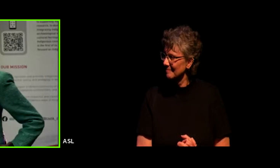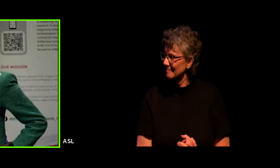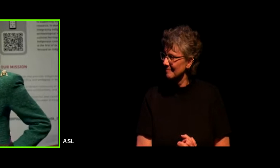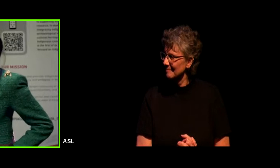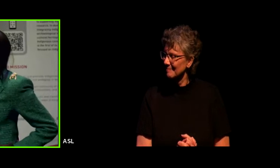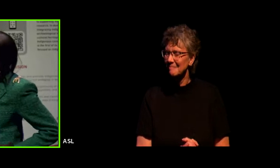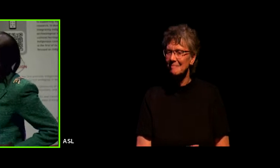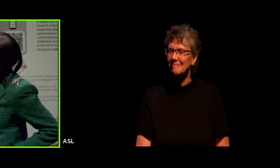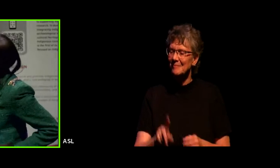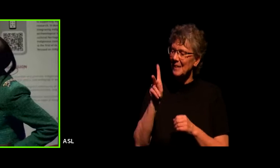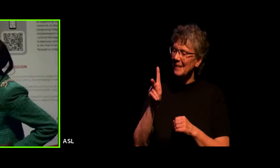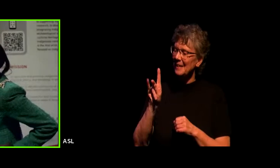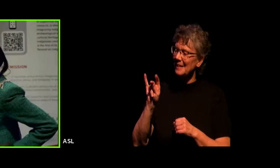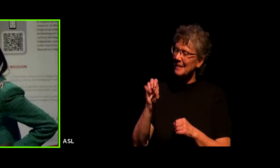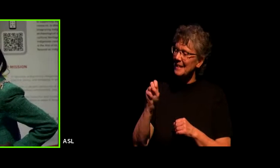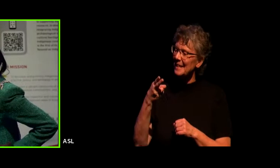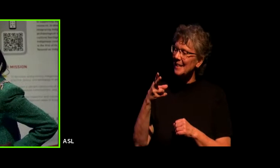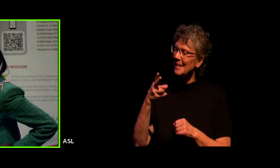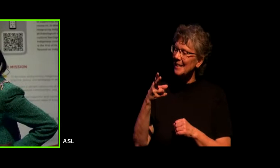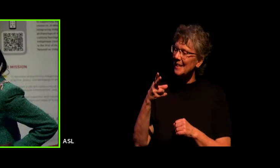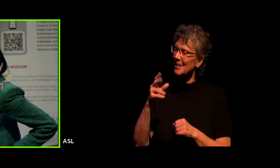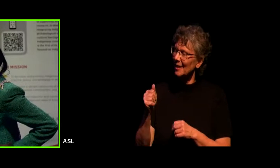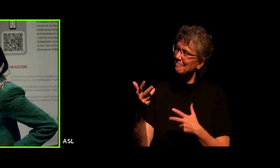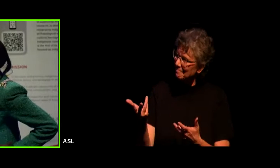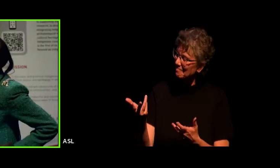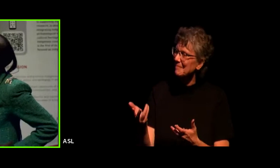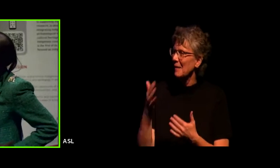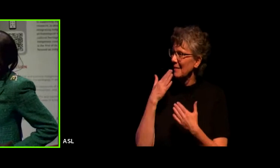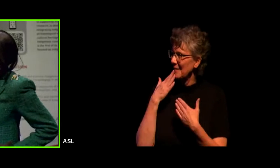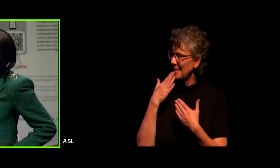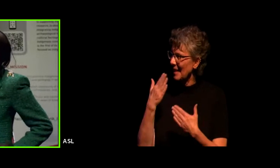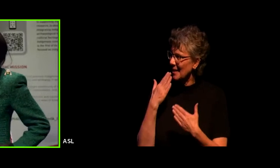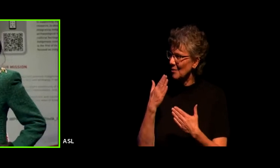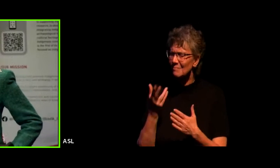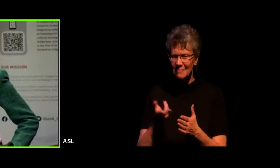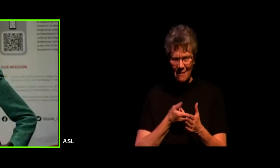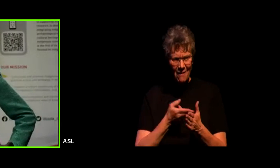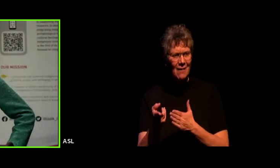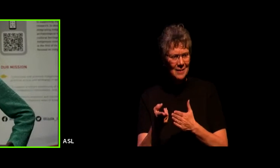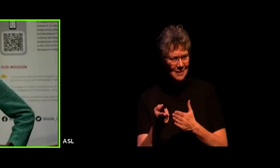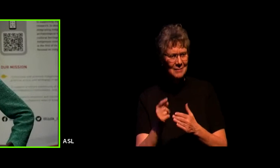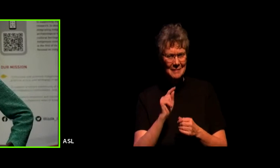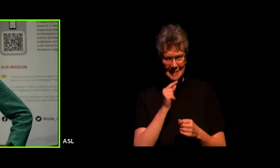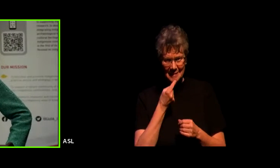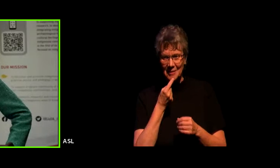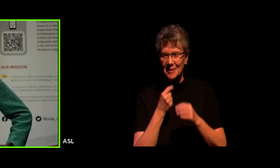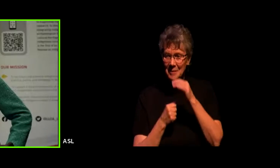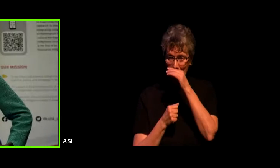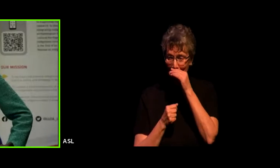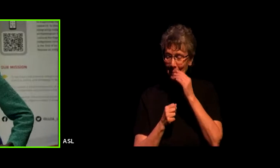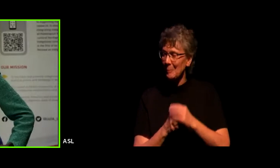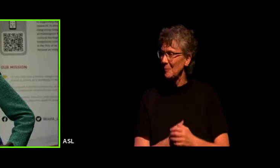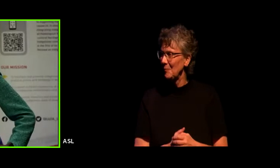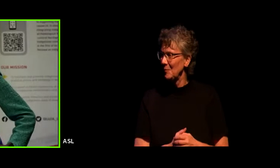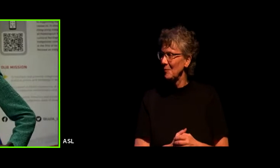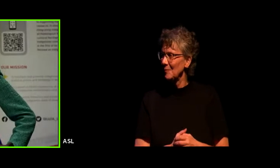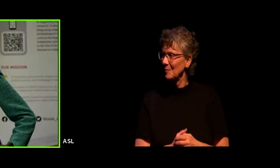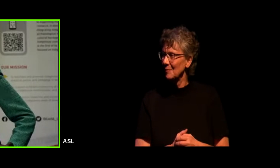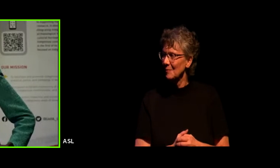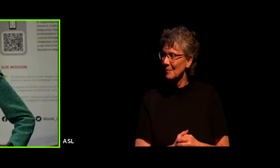Kisha, honey, thank you. Sincerely, I can't tell y'all enough how